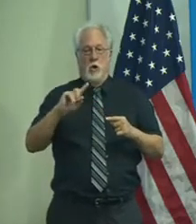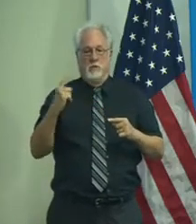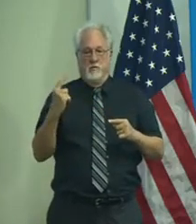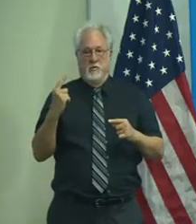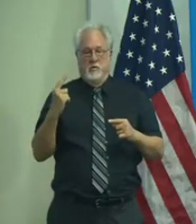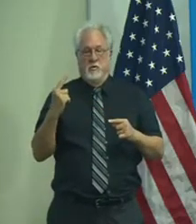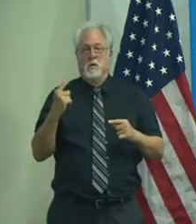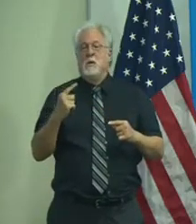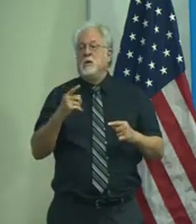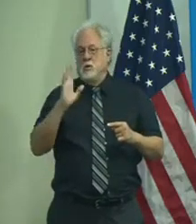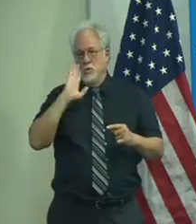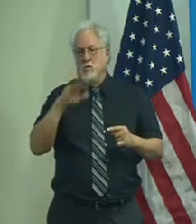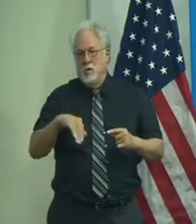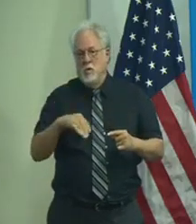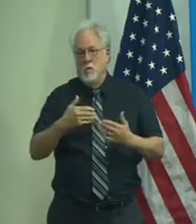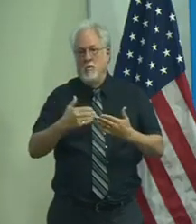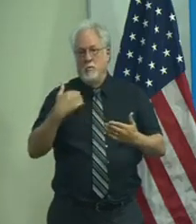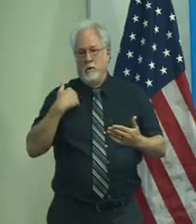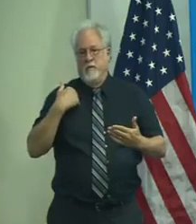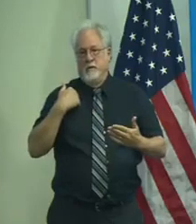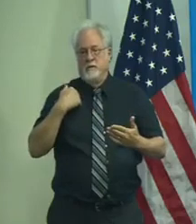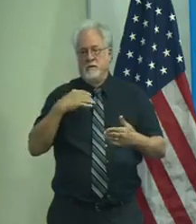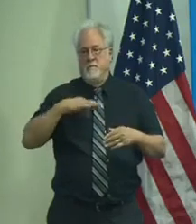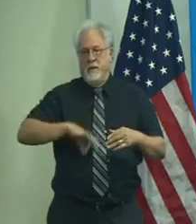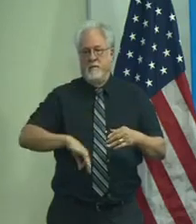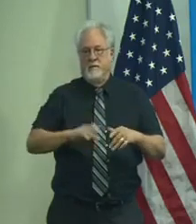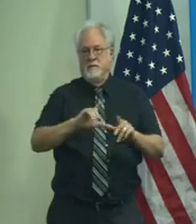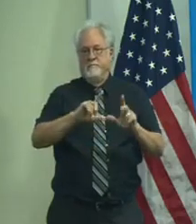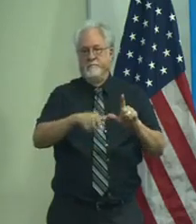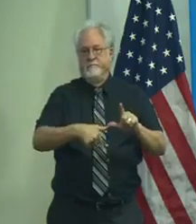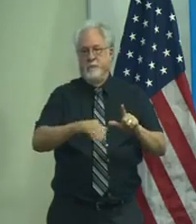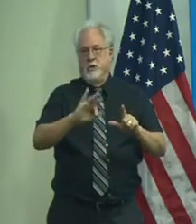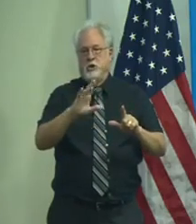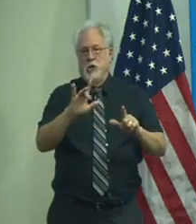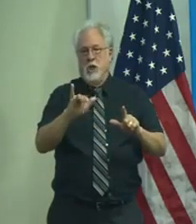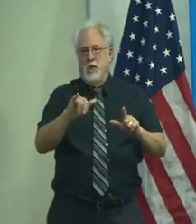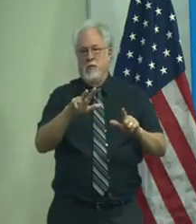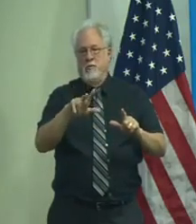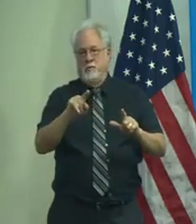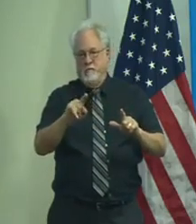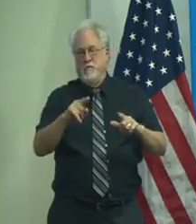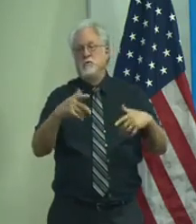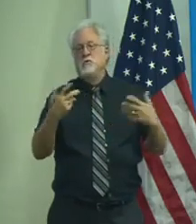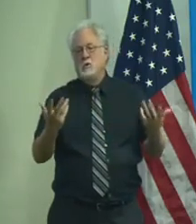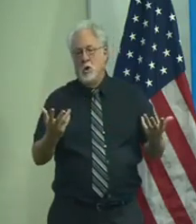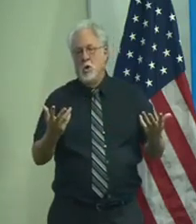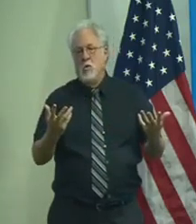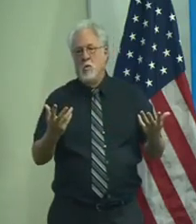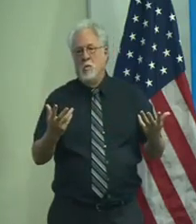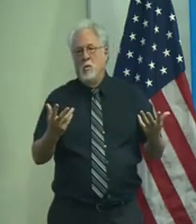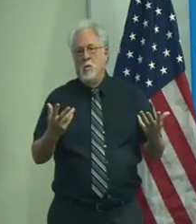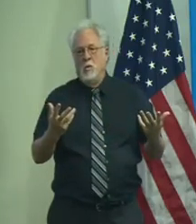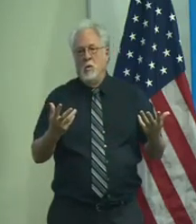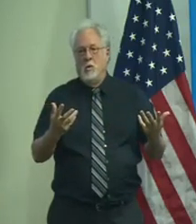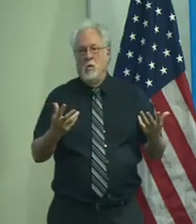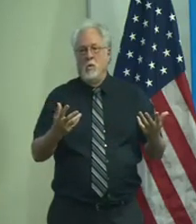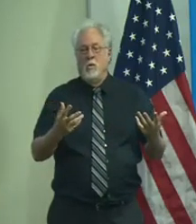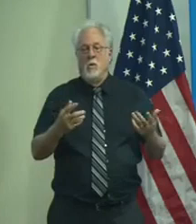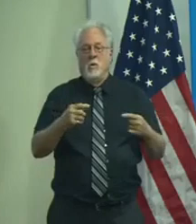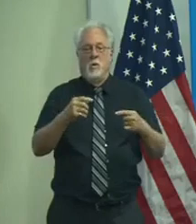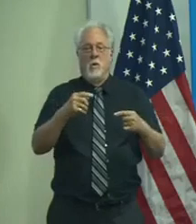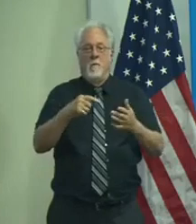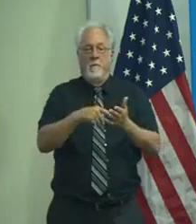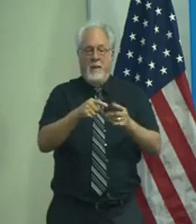the 1st, because as you know, the previous round of benefits expired on July the 31st, so we're going to be